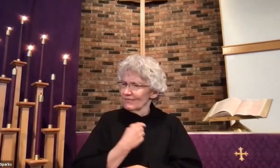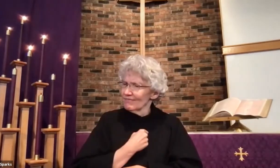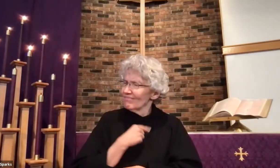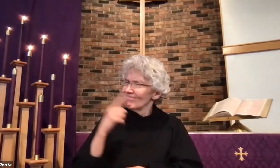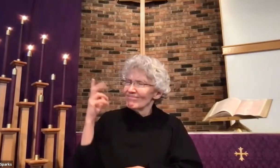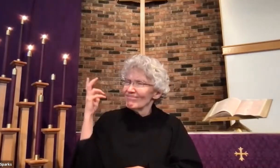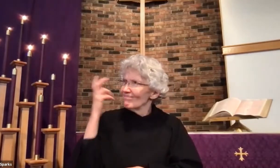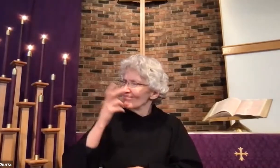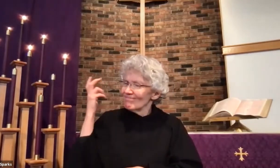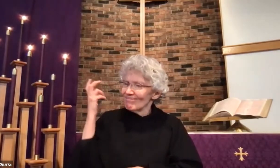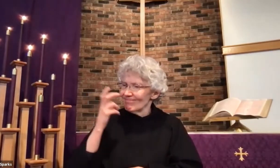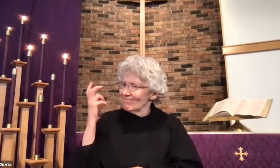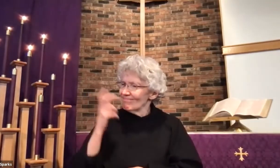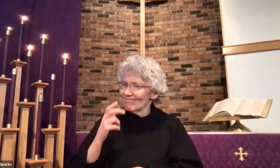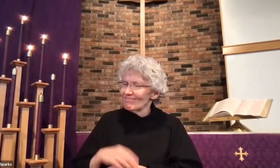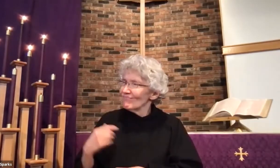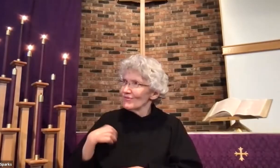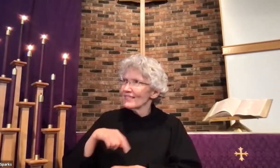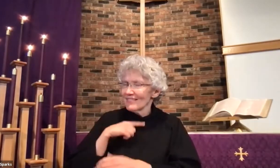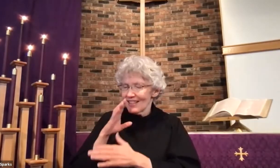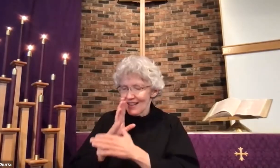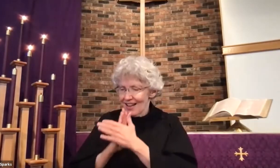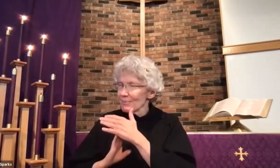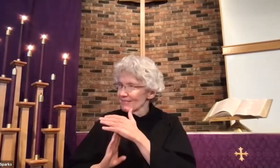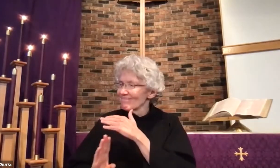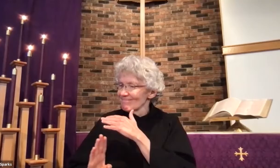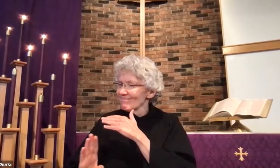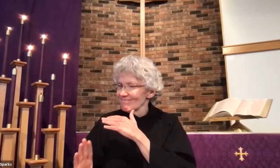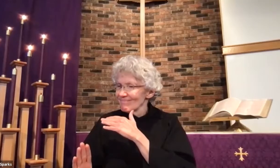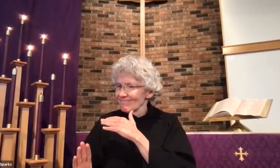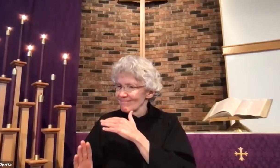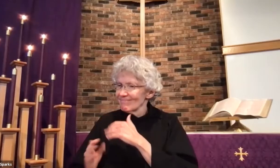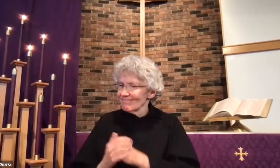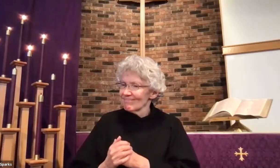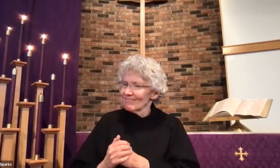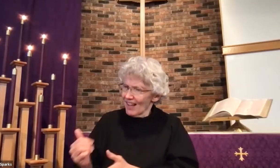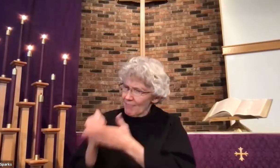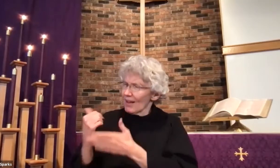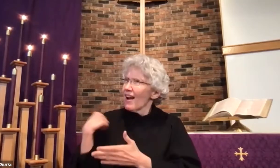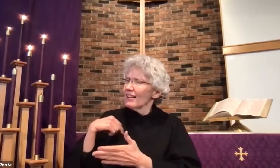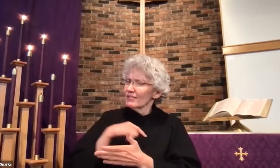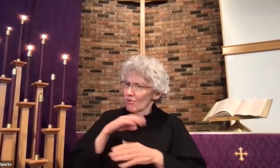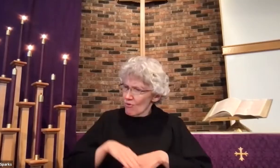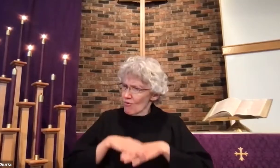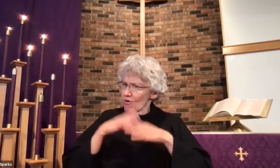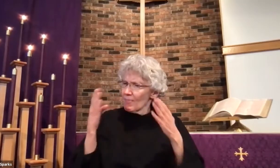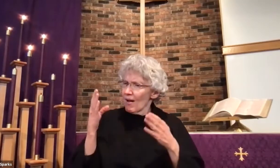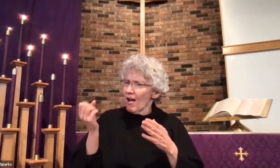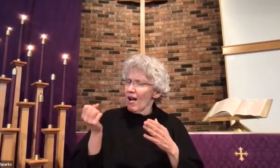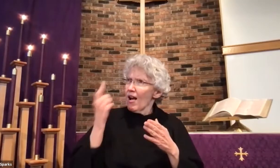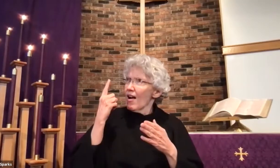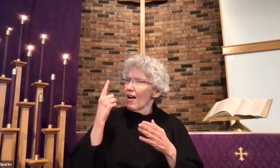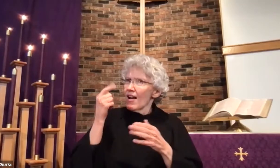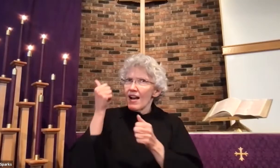We stand humbled and in awe that you would count us among your most prized